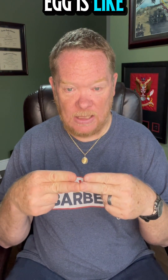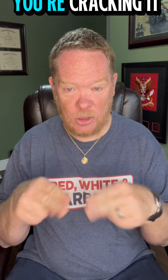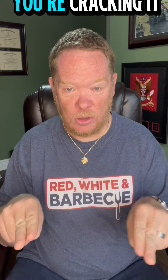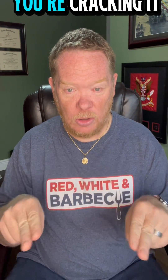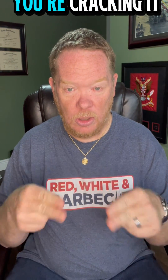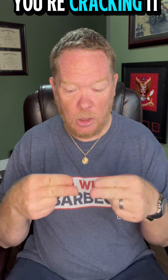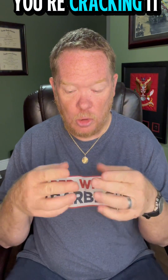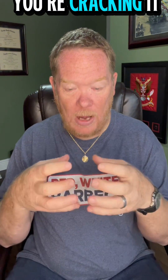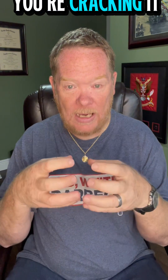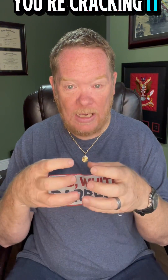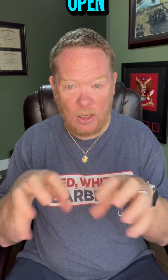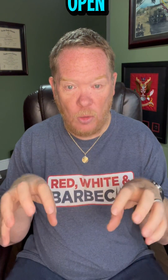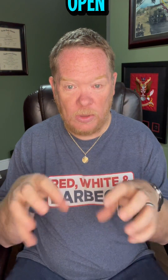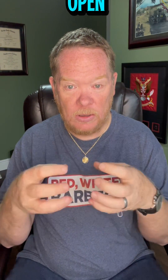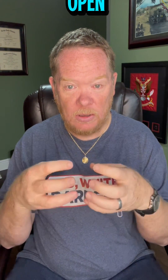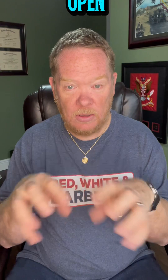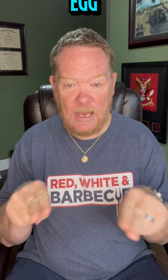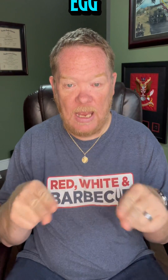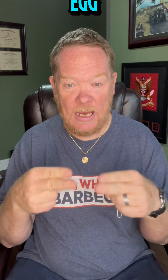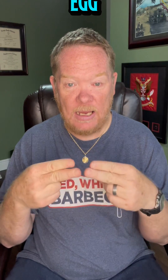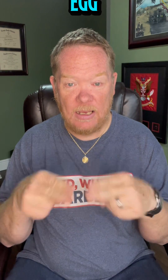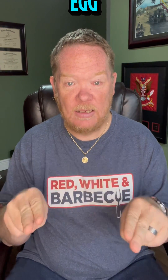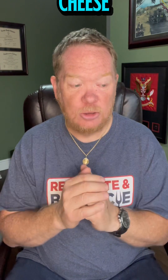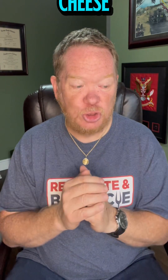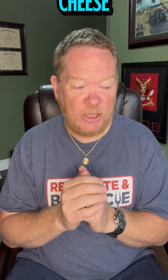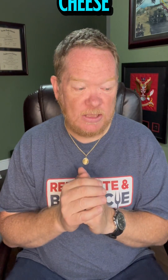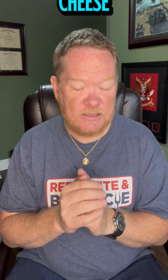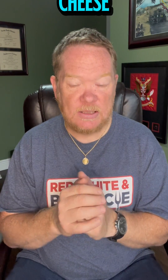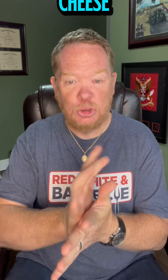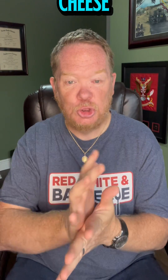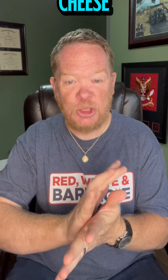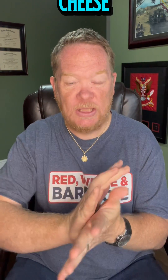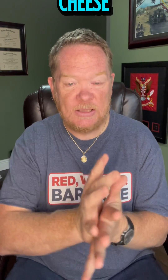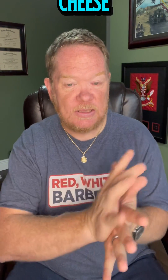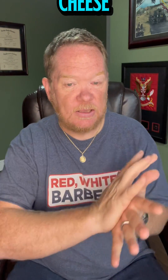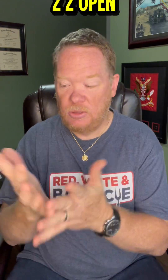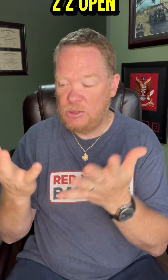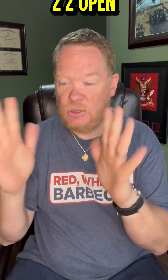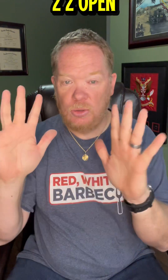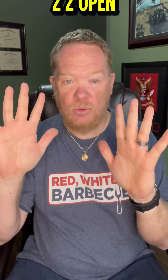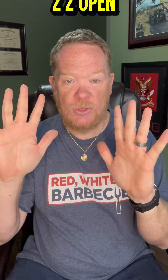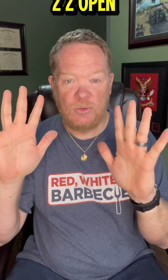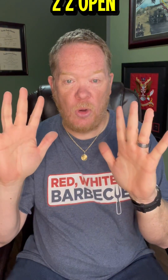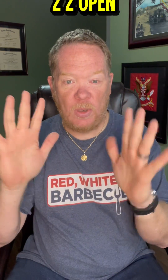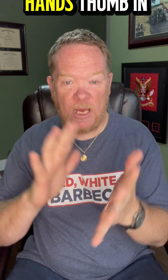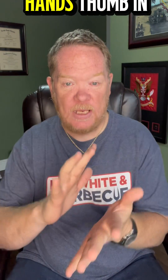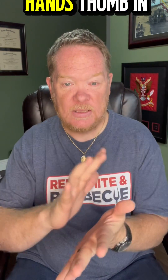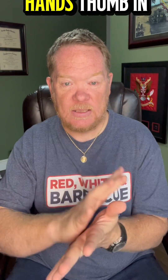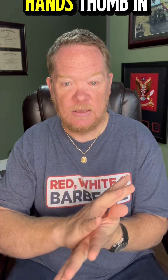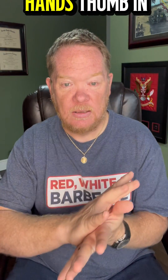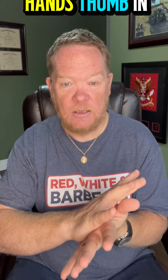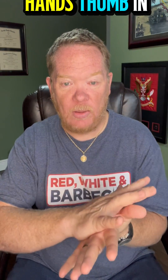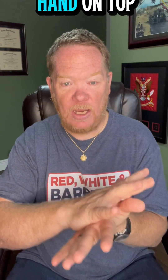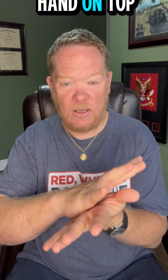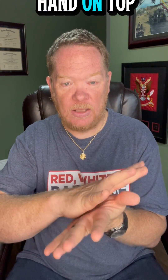you're cracking it open. Egg. Cheese, cheese. Two open hands, dominant hand on